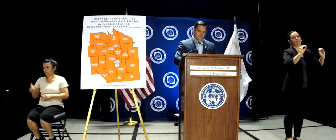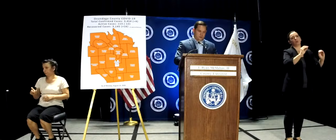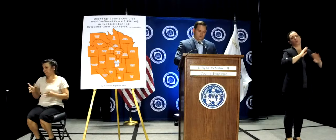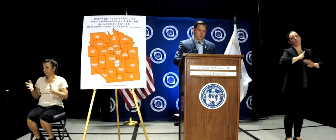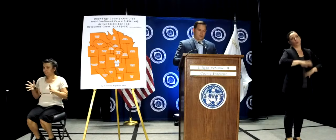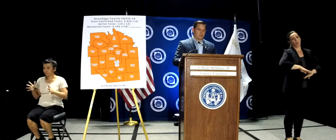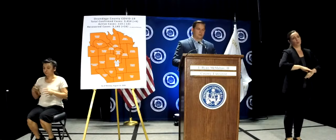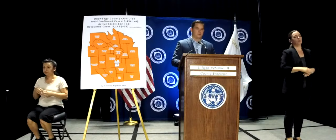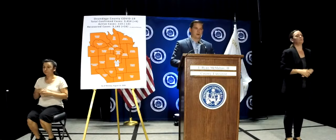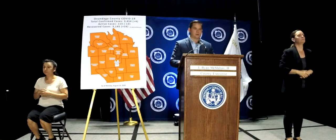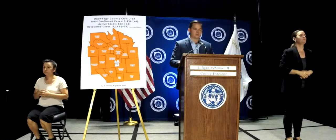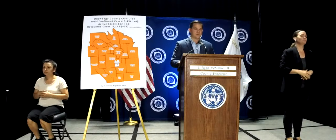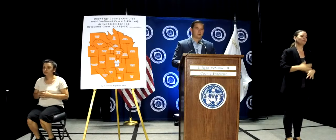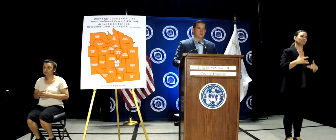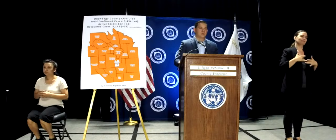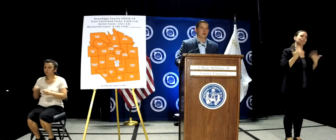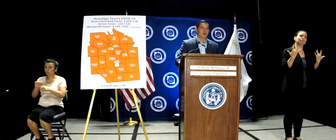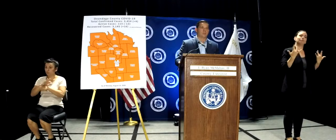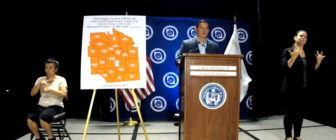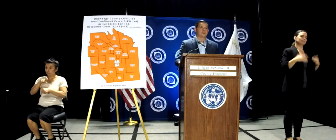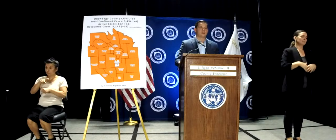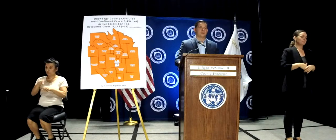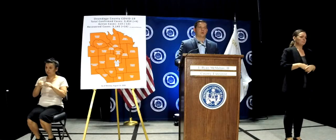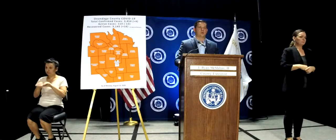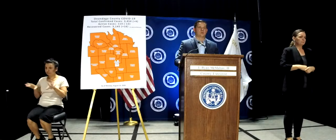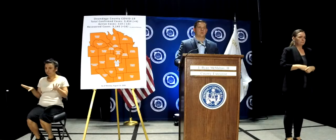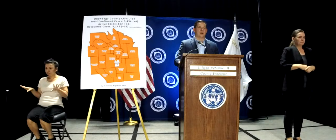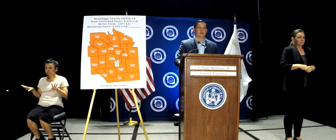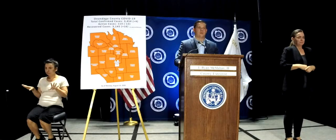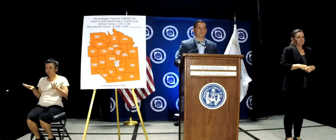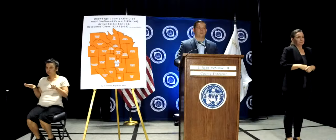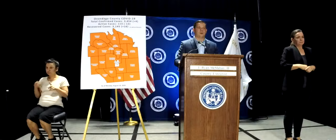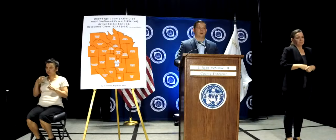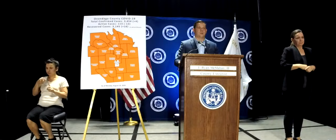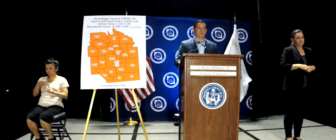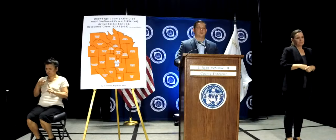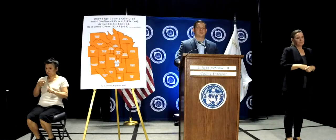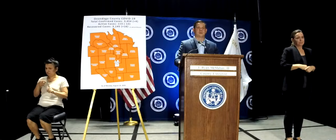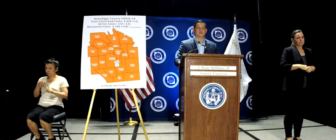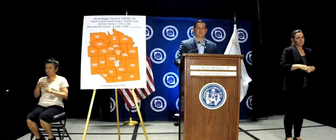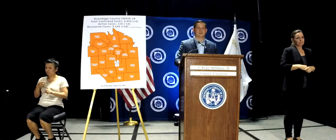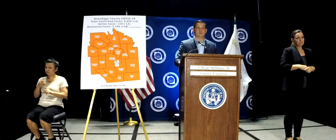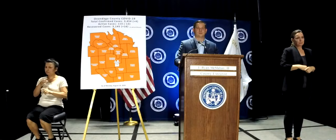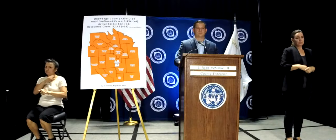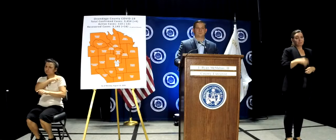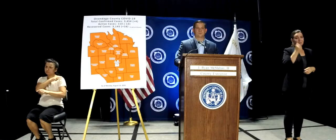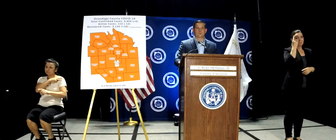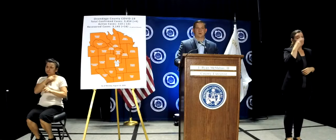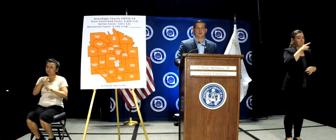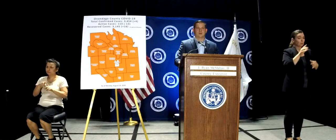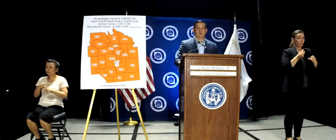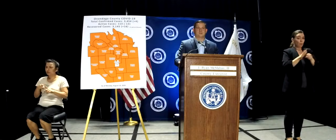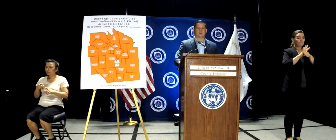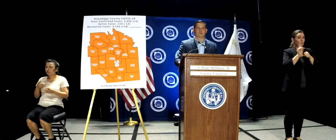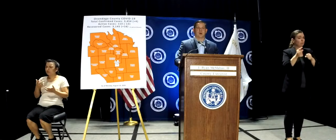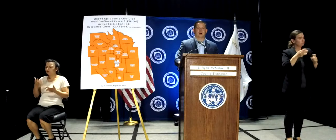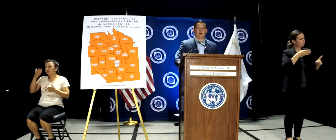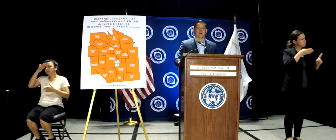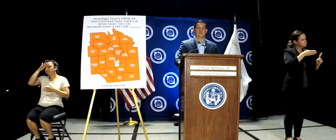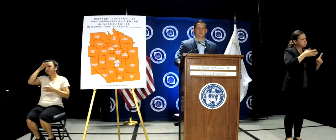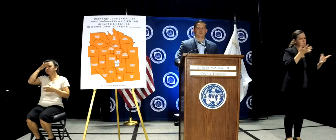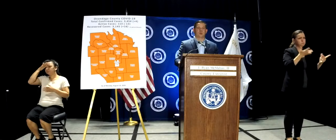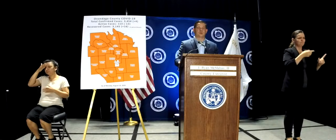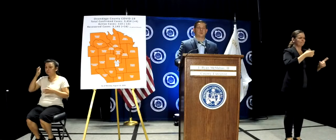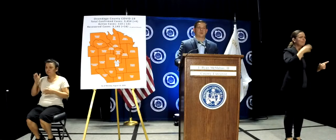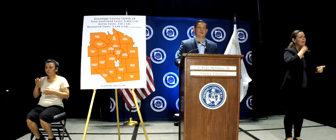As we've seen in this pandemic, the virus preys on those who have pre-existing conditions, especially hard